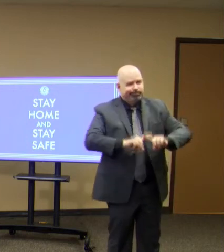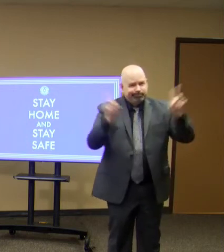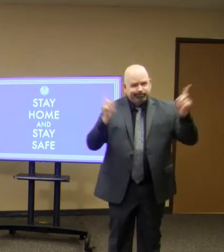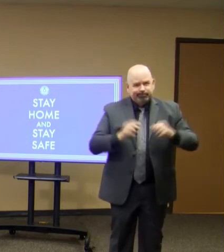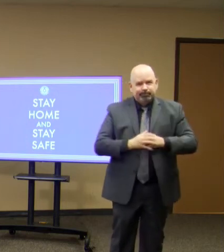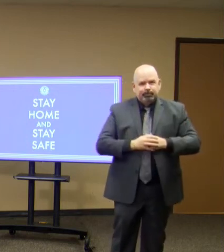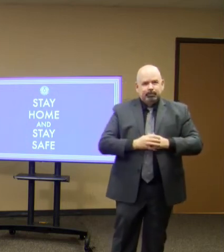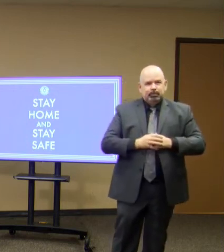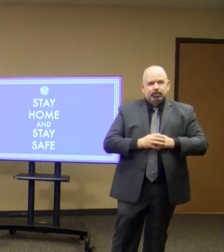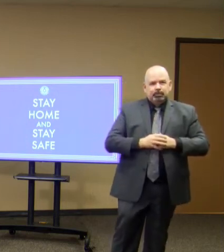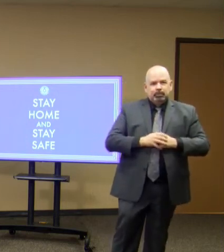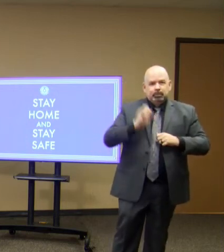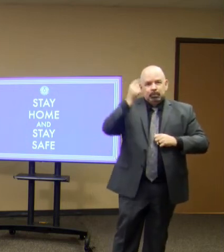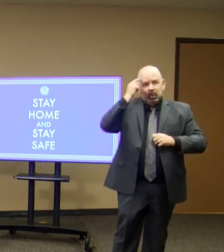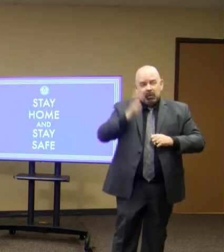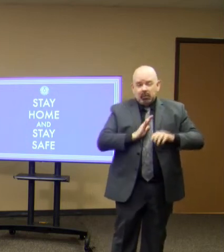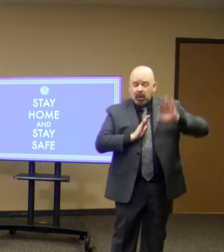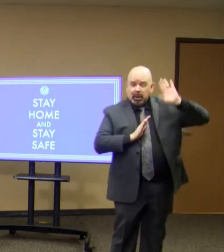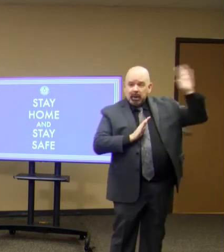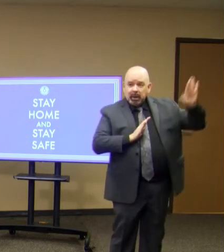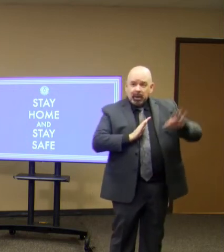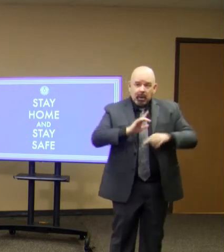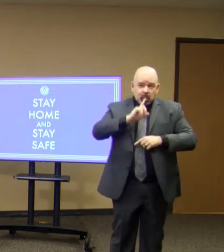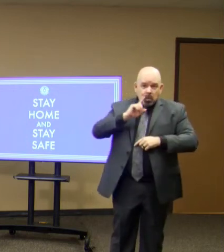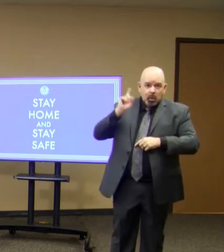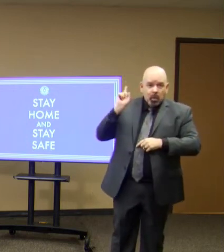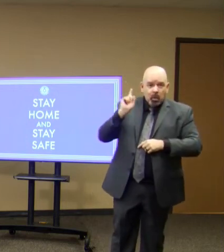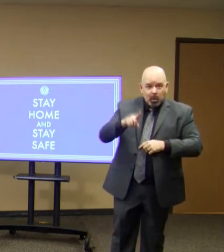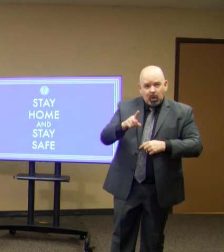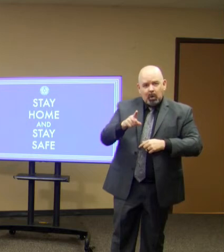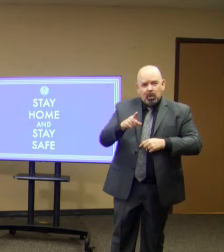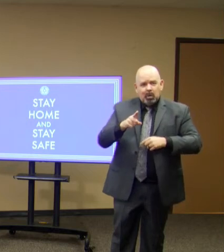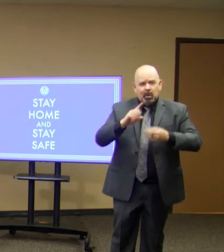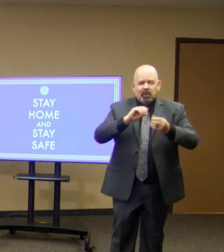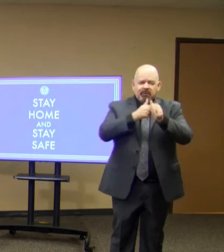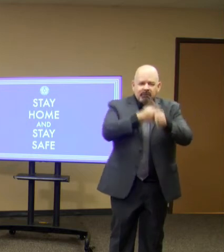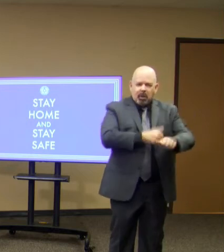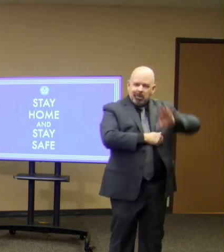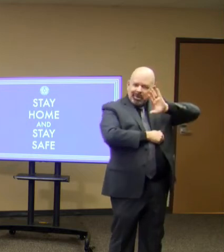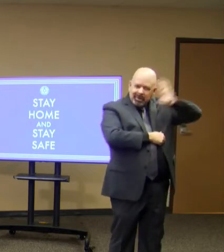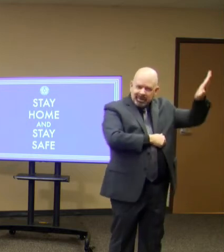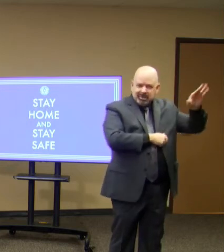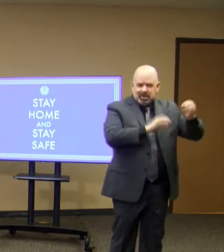32, the metrics calculated by all hospital beds, whether staffed or not.